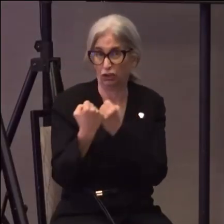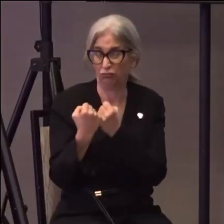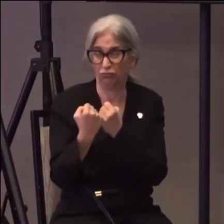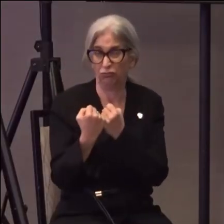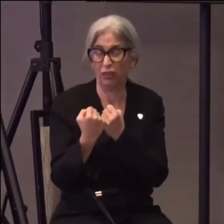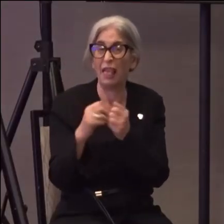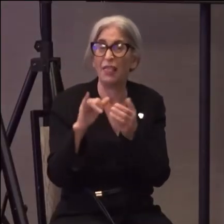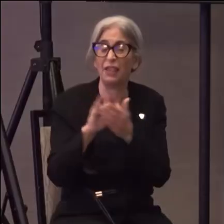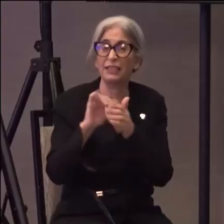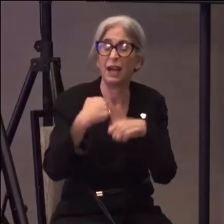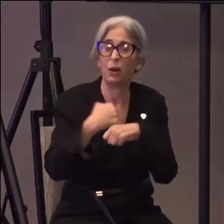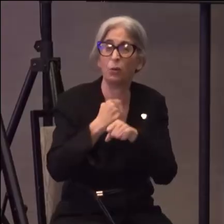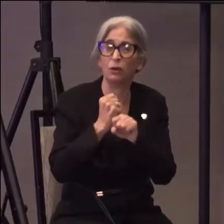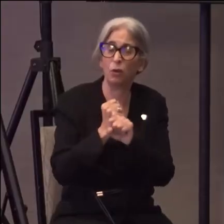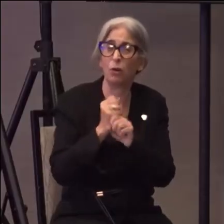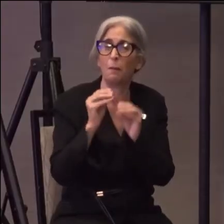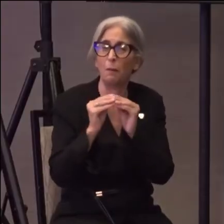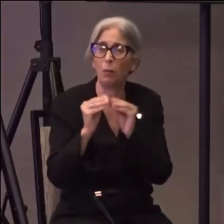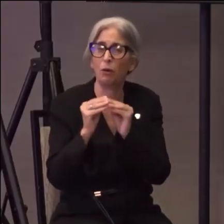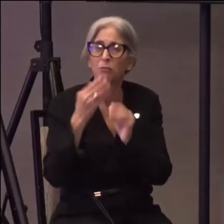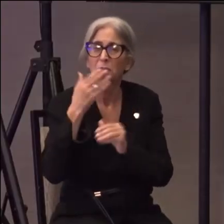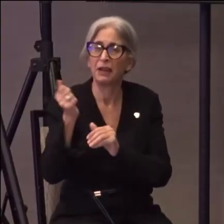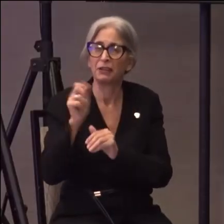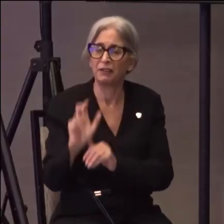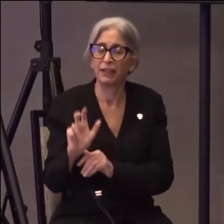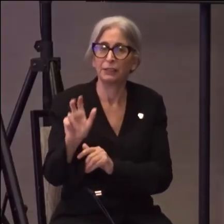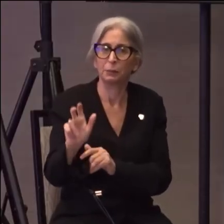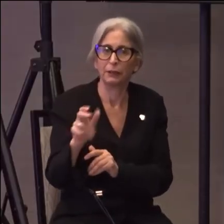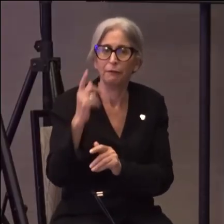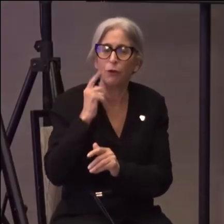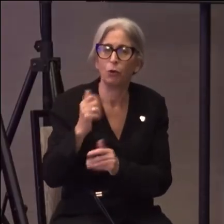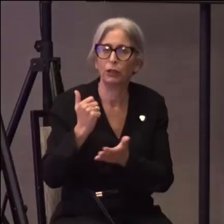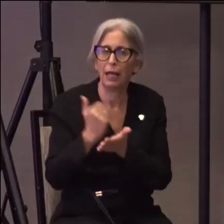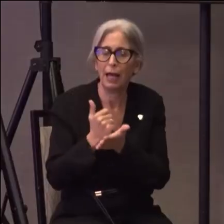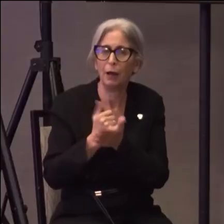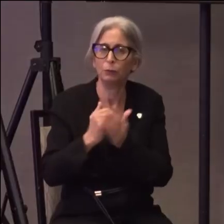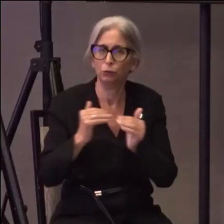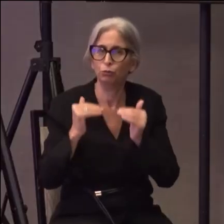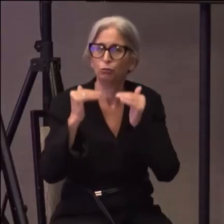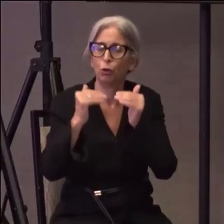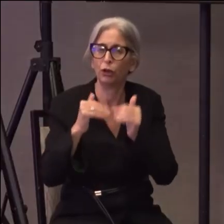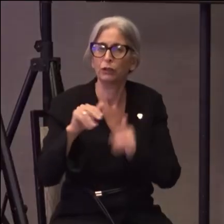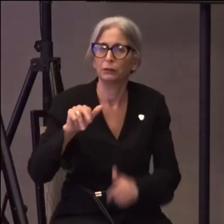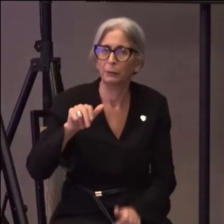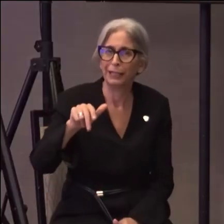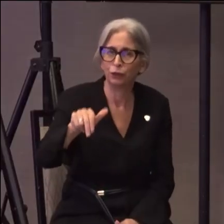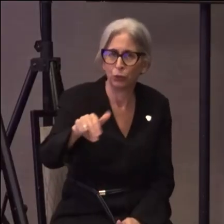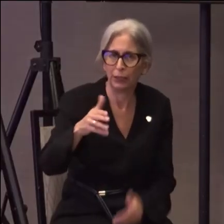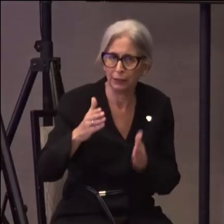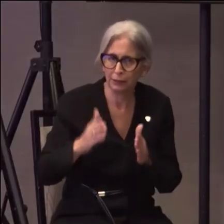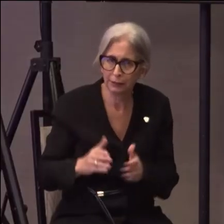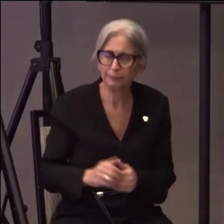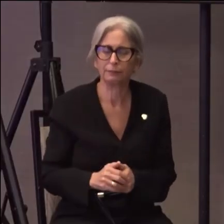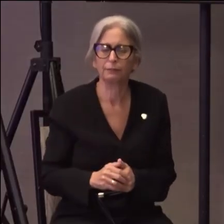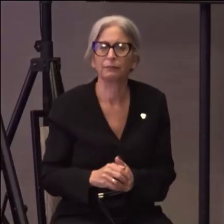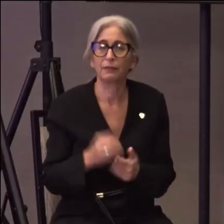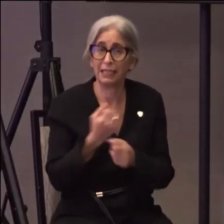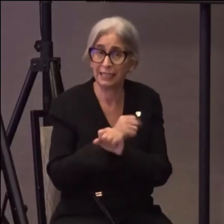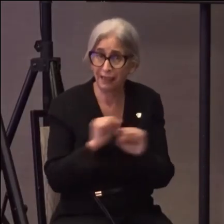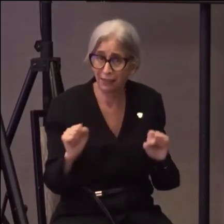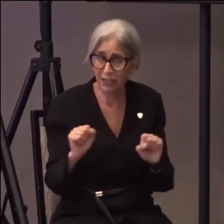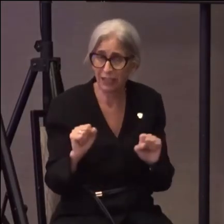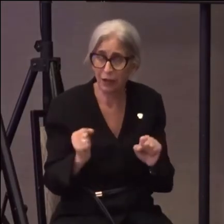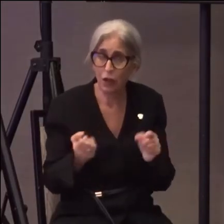how we inform better investments that elevate pedestrianism, elevate access, and safety. Through